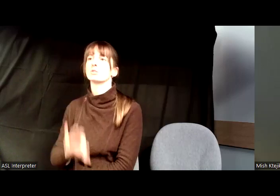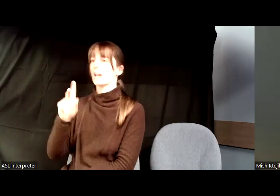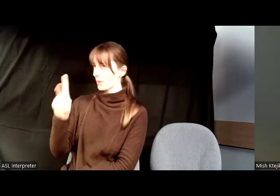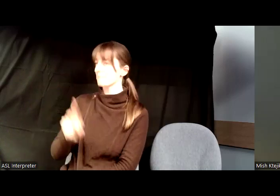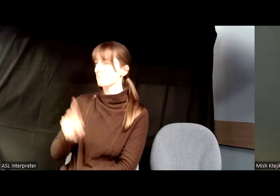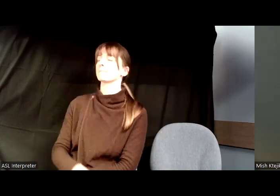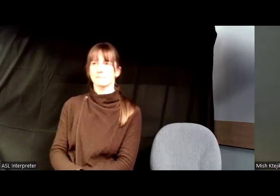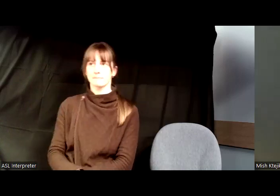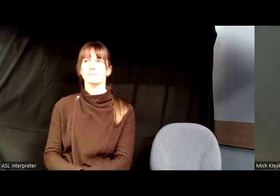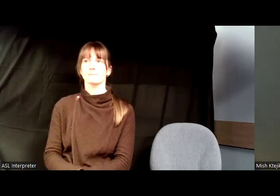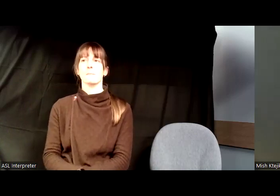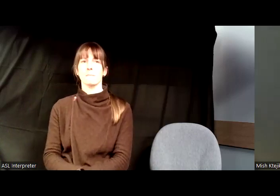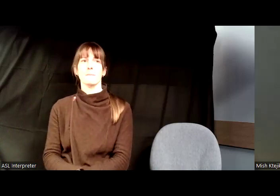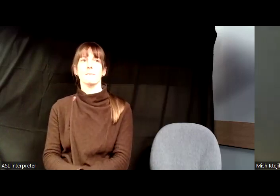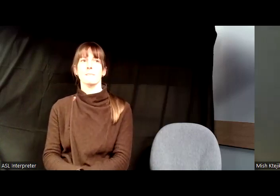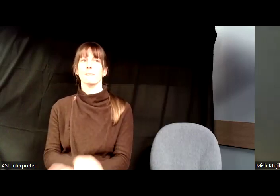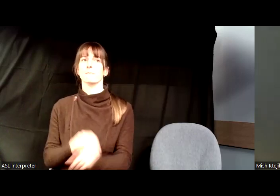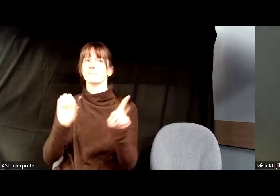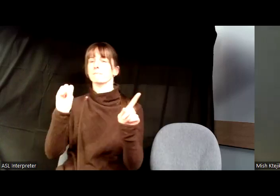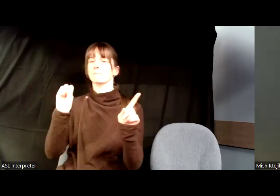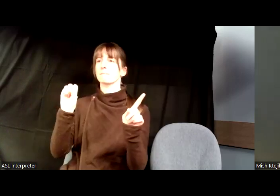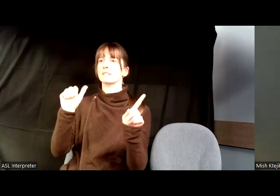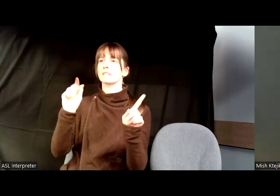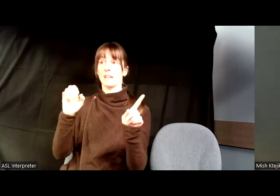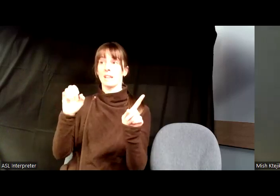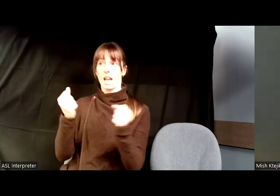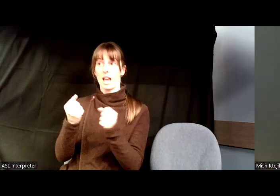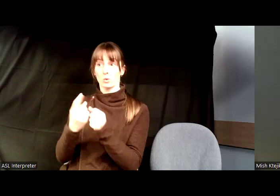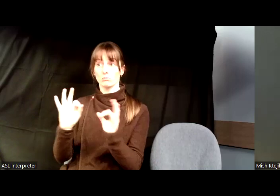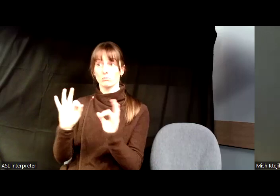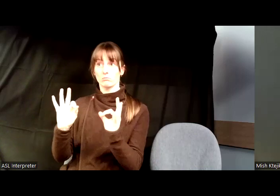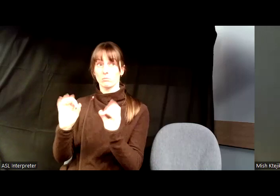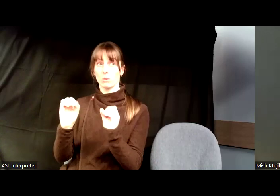Okay. Everyone's okay with that one? Those 3.